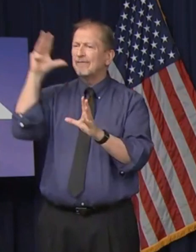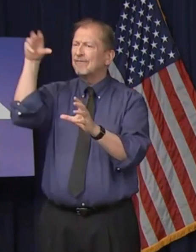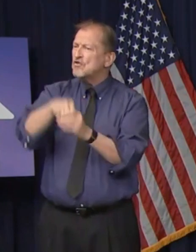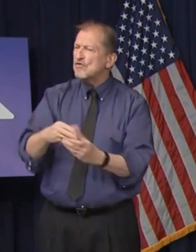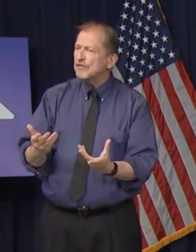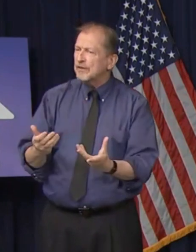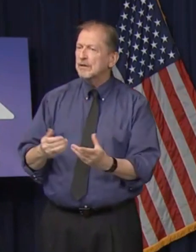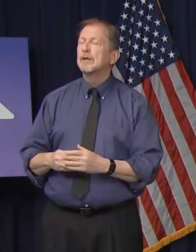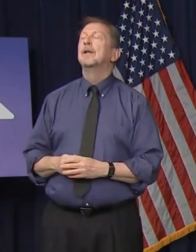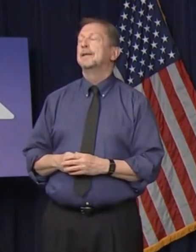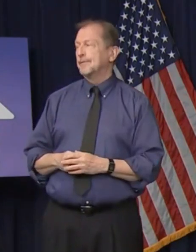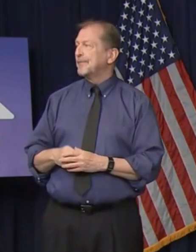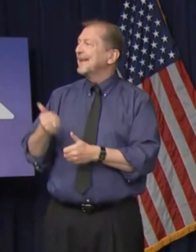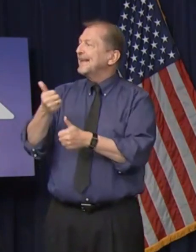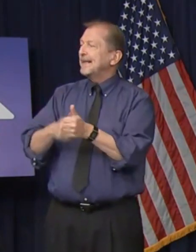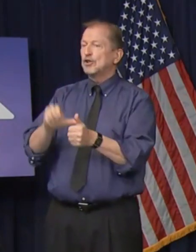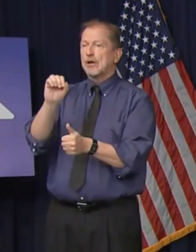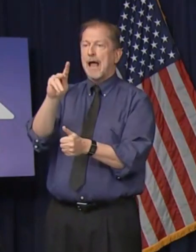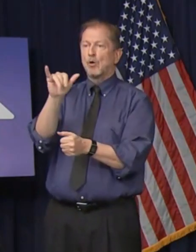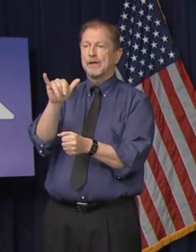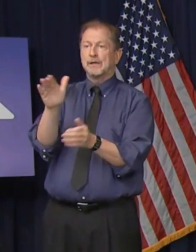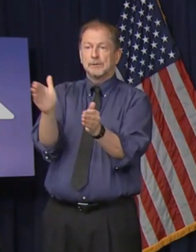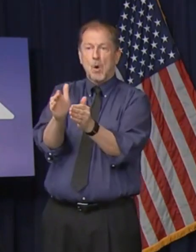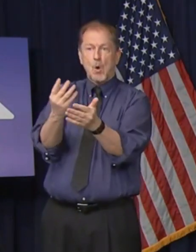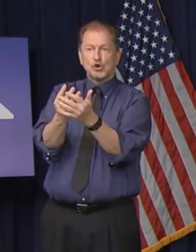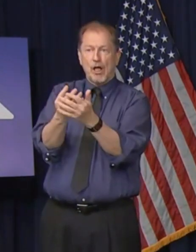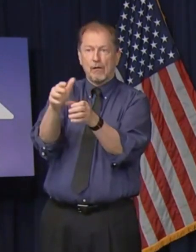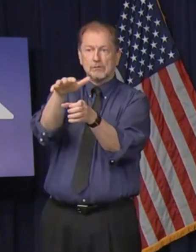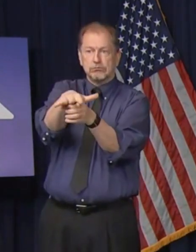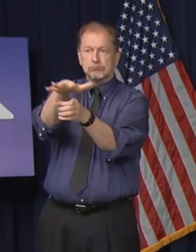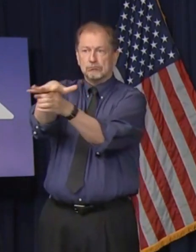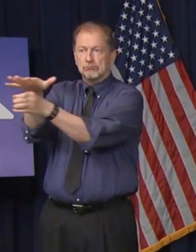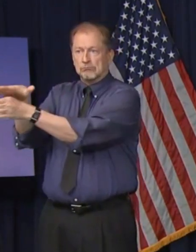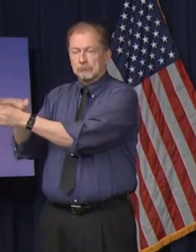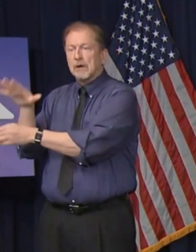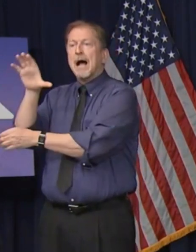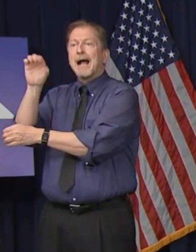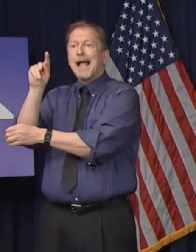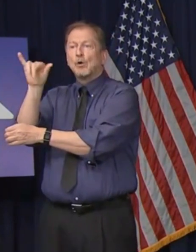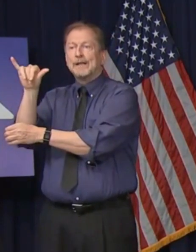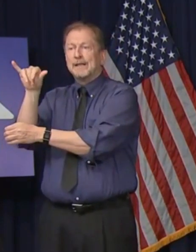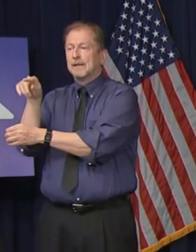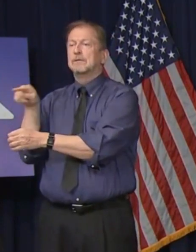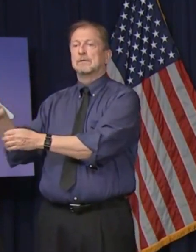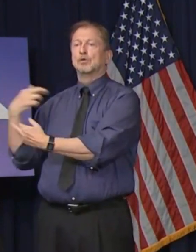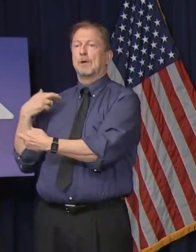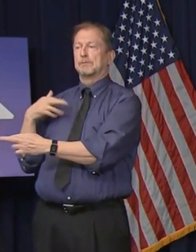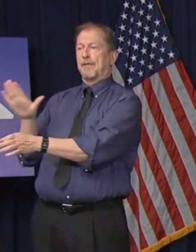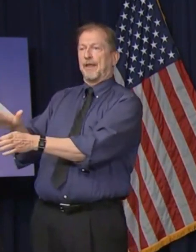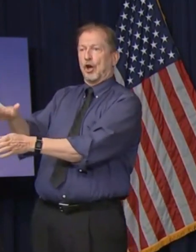The county public health officials are responsible for monitoring those county jails